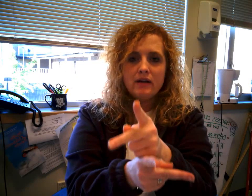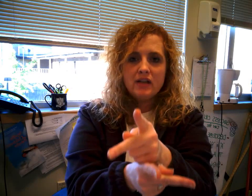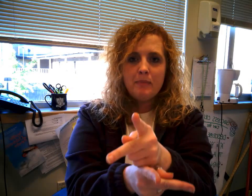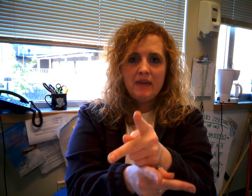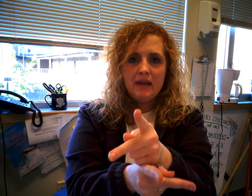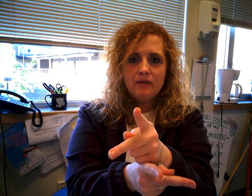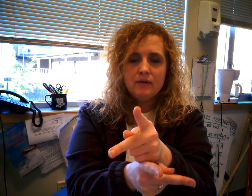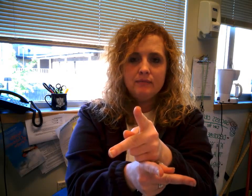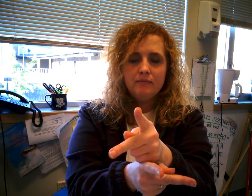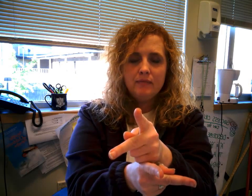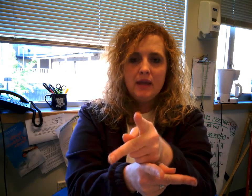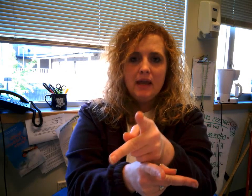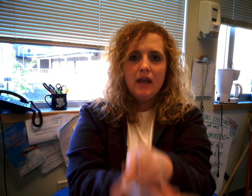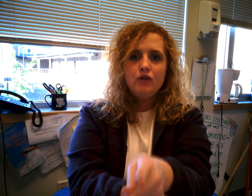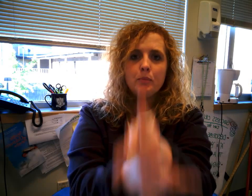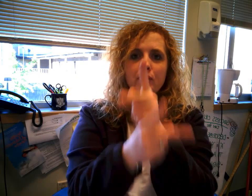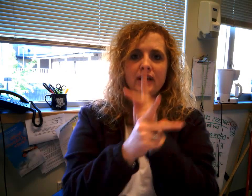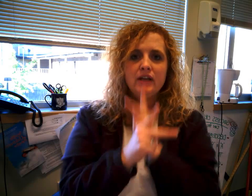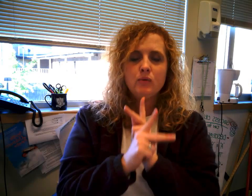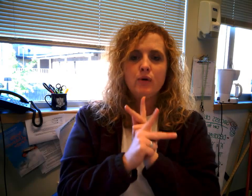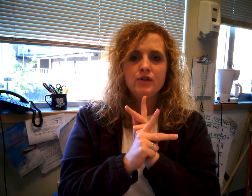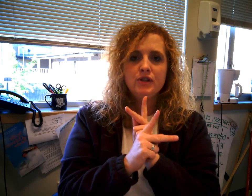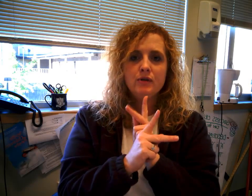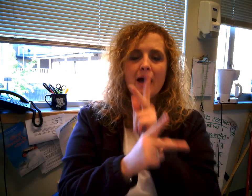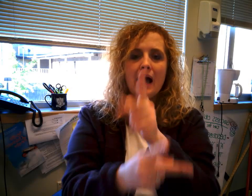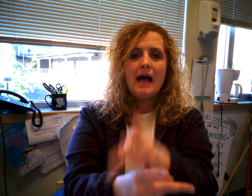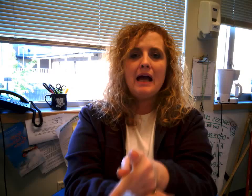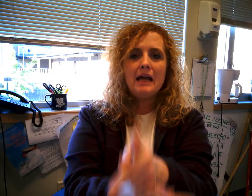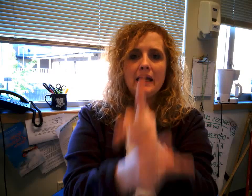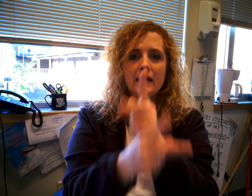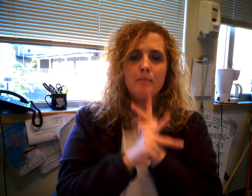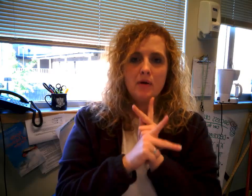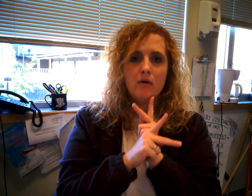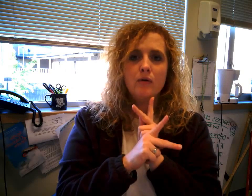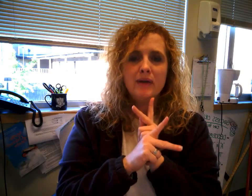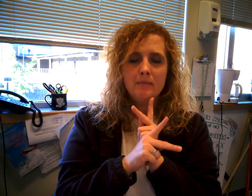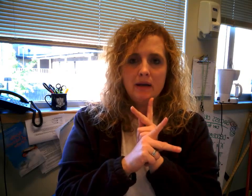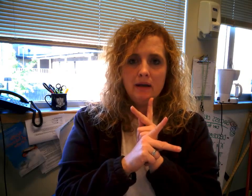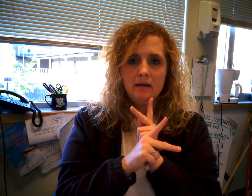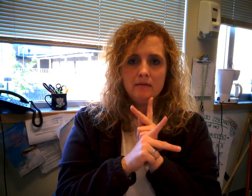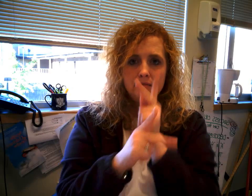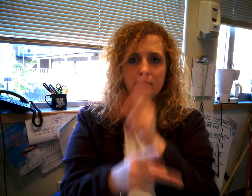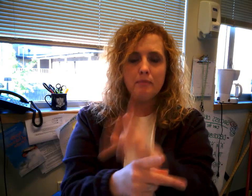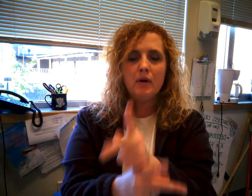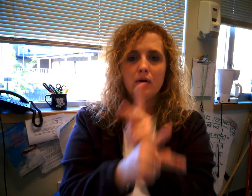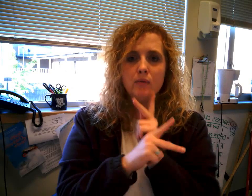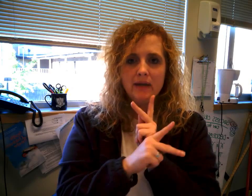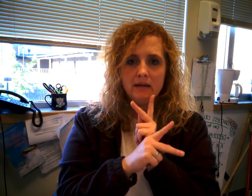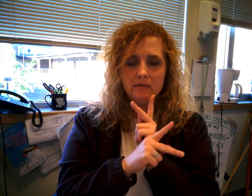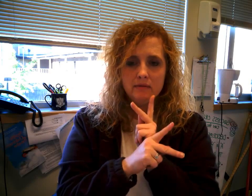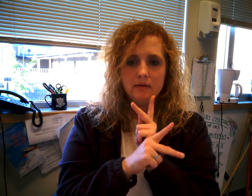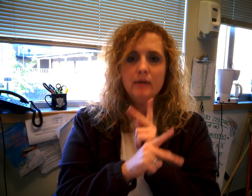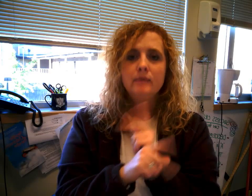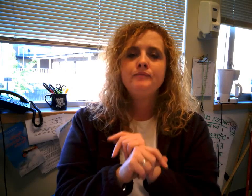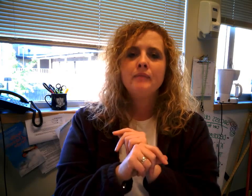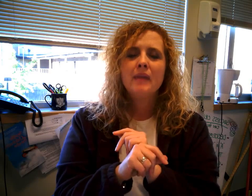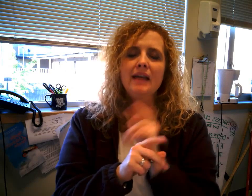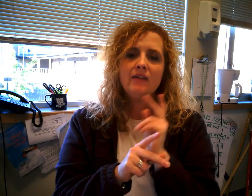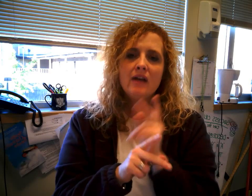R's. Retired. The next one is sarcasm. It's the two one eyes or I-1